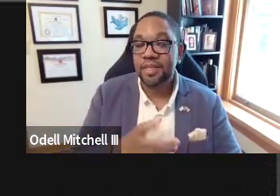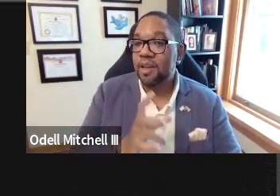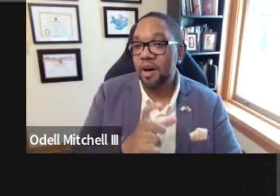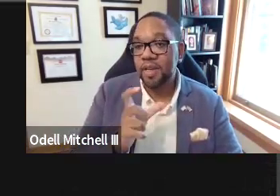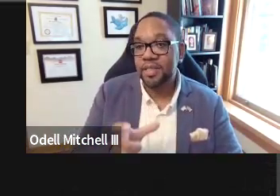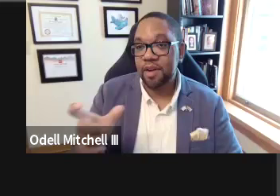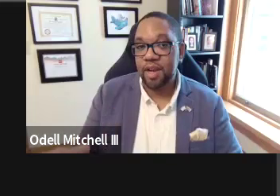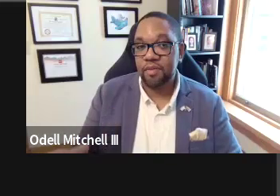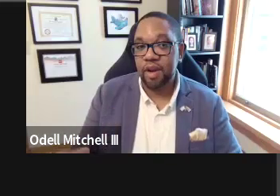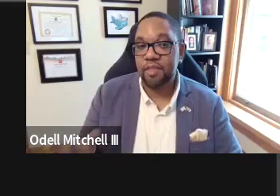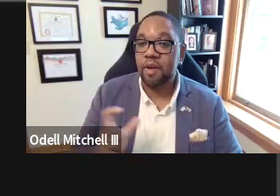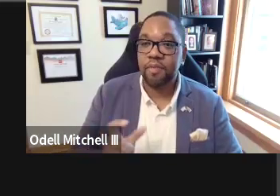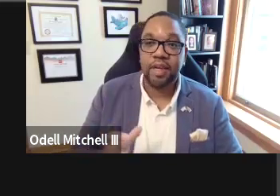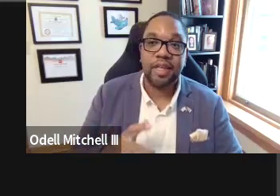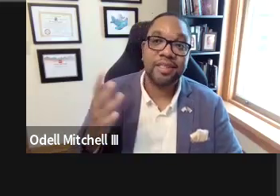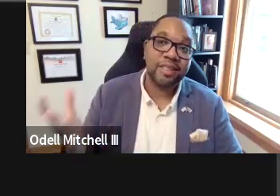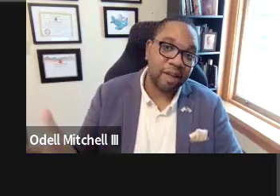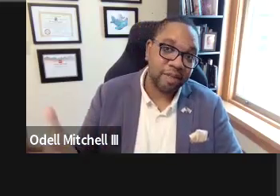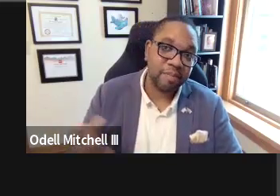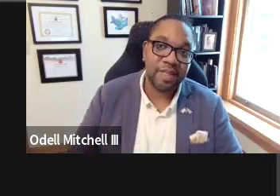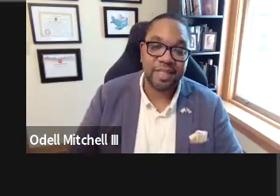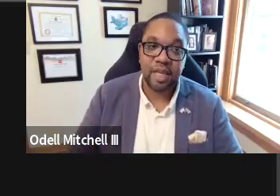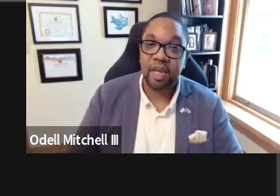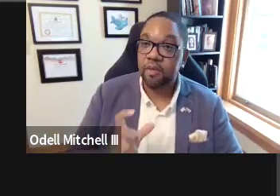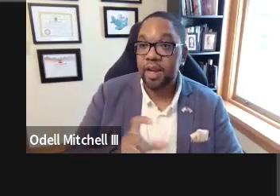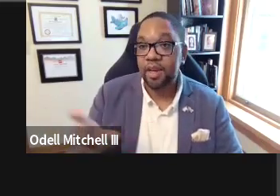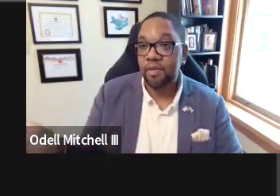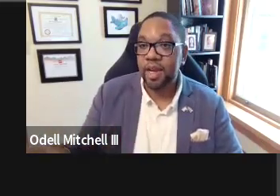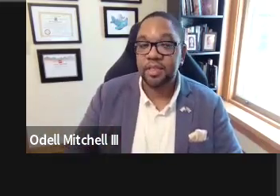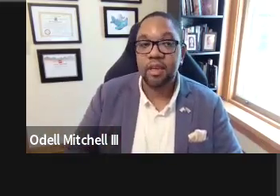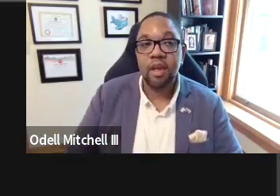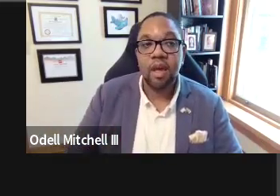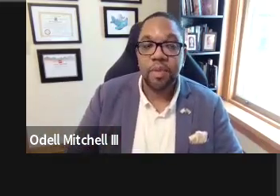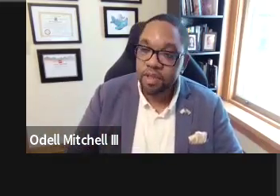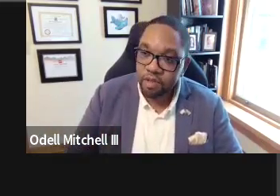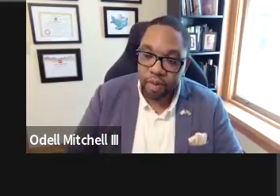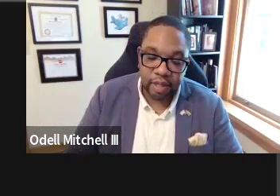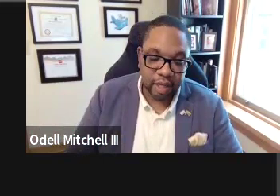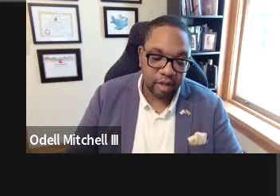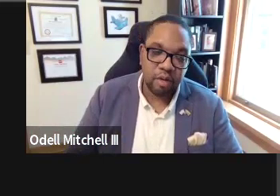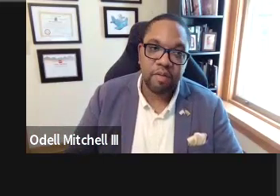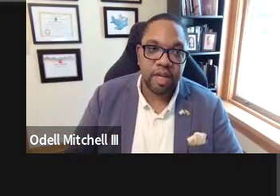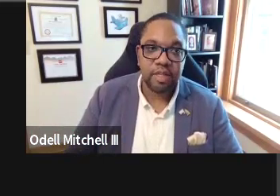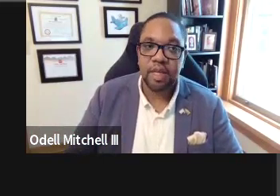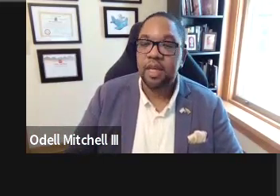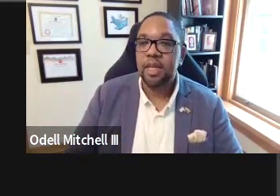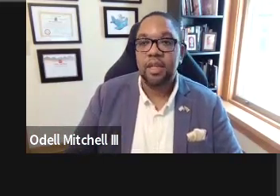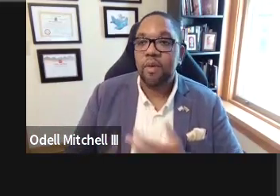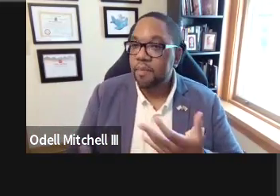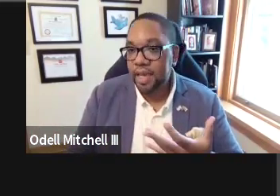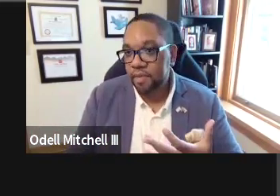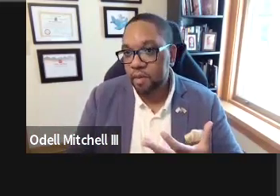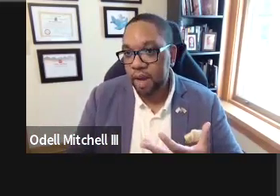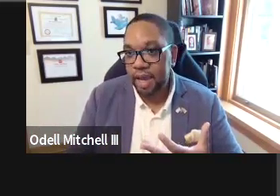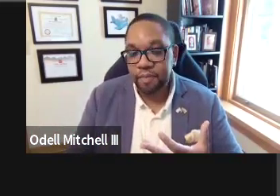one doesn't always say grant of rights. Quite frankly, seldom does it say grant of rights. But this is really, the core of it is, look,